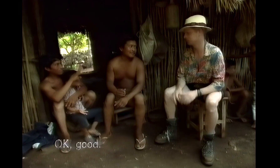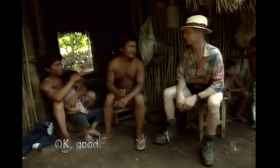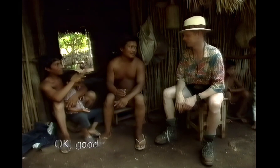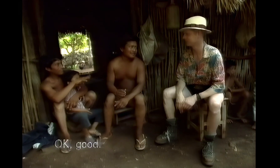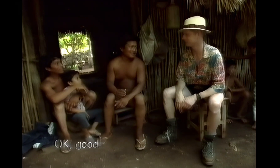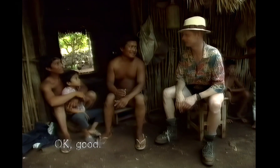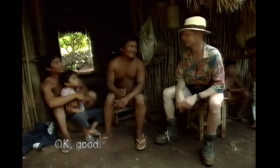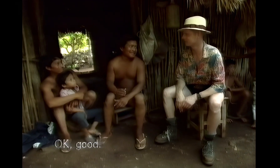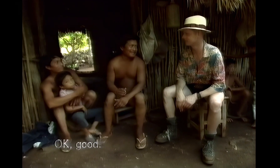Okay, good.